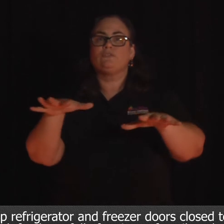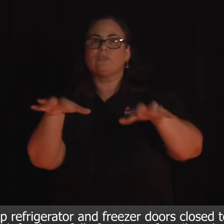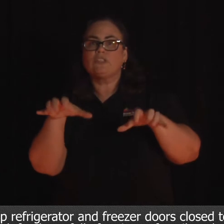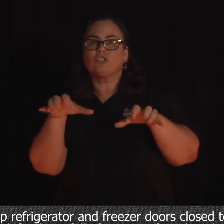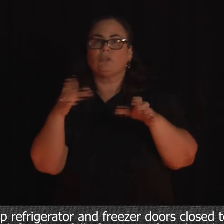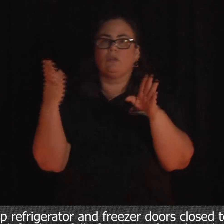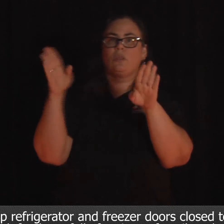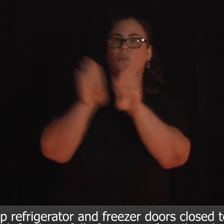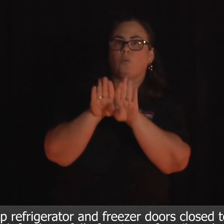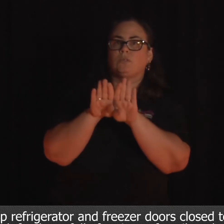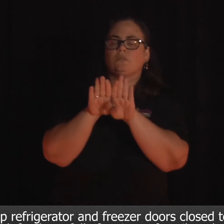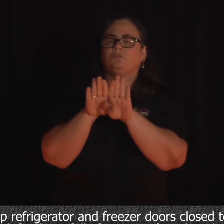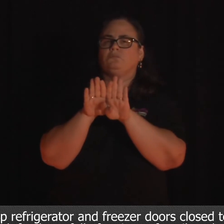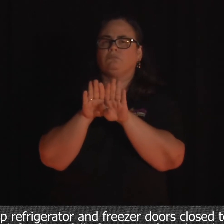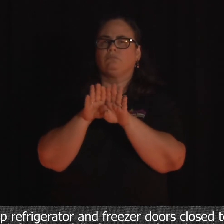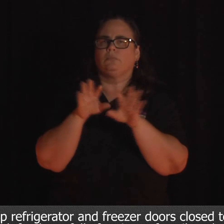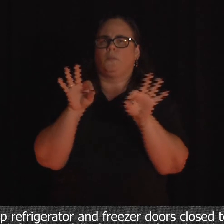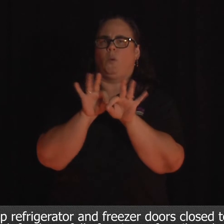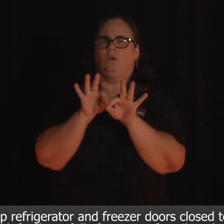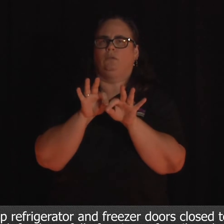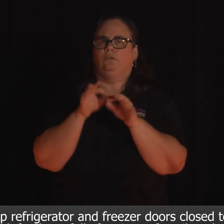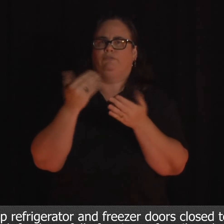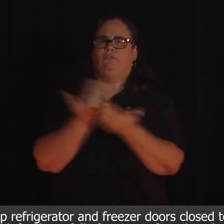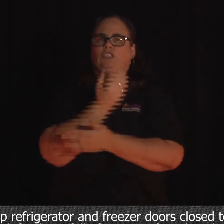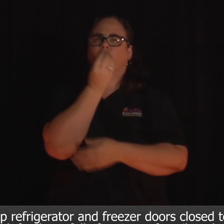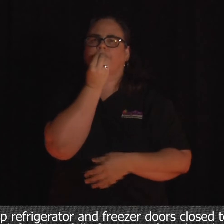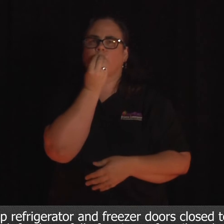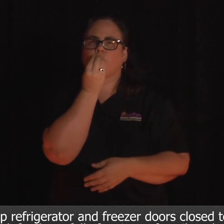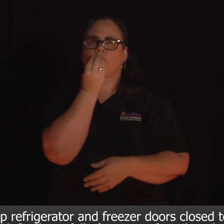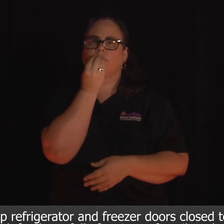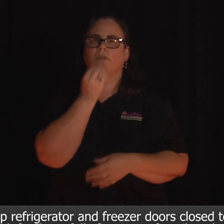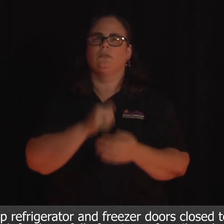freezer doors closed to keep food fresh.